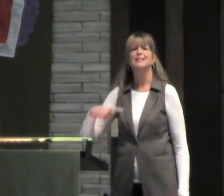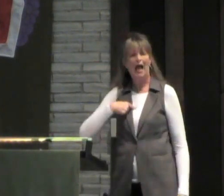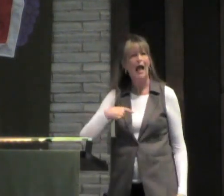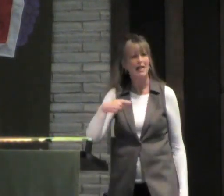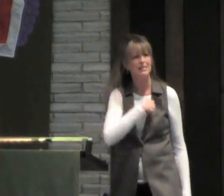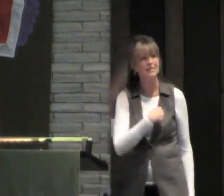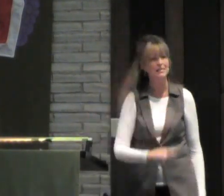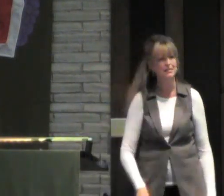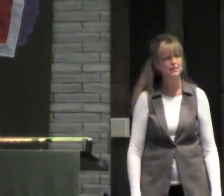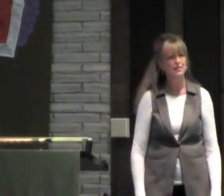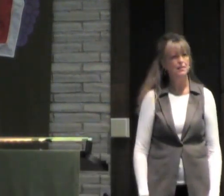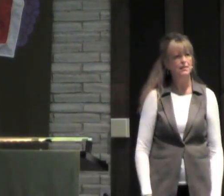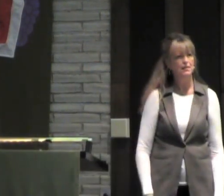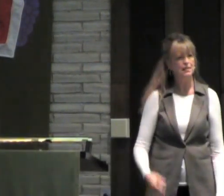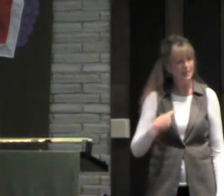not just them, it's us too.